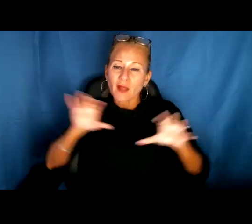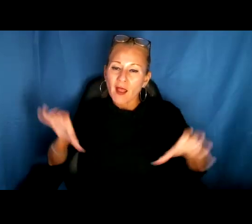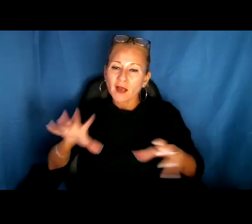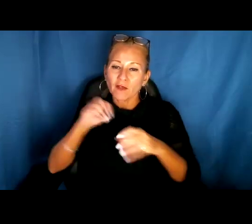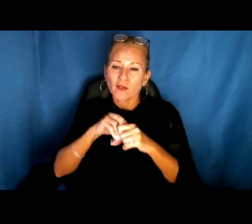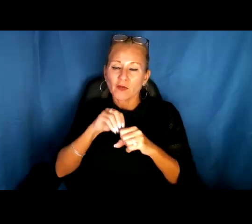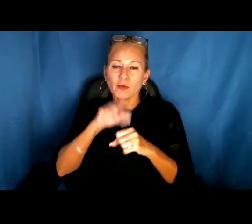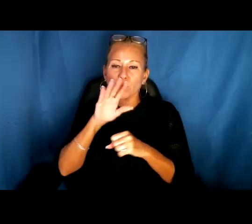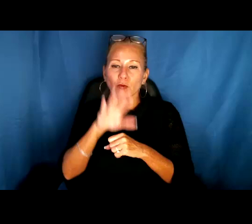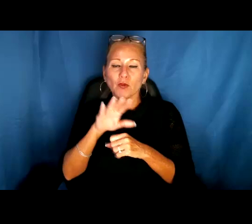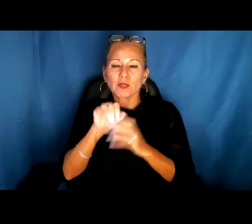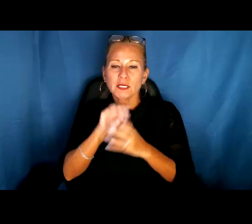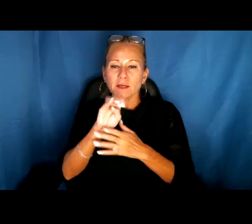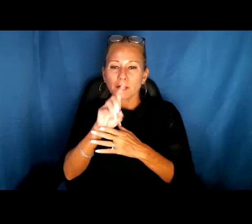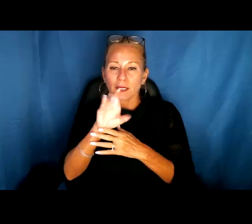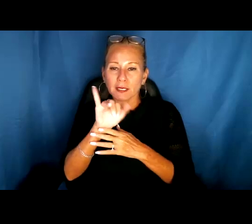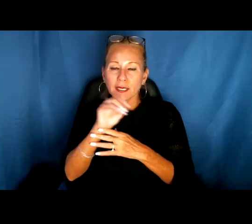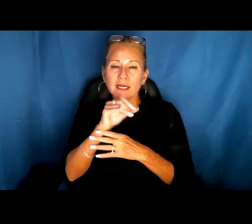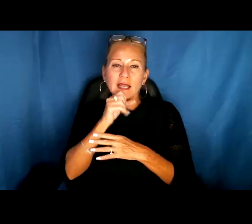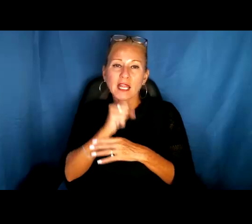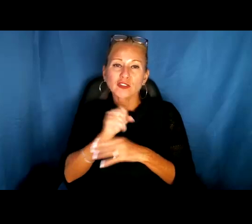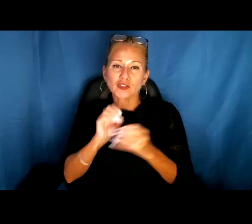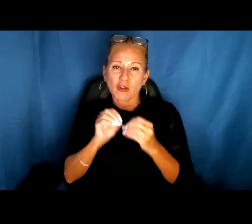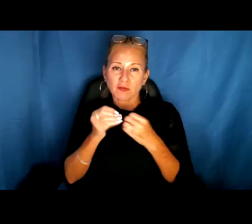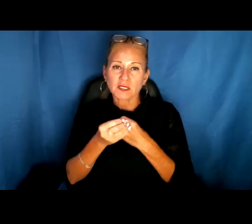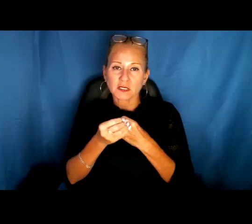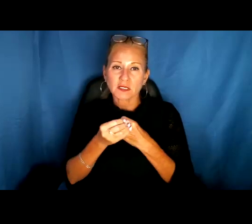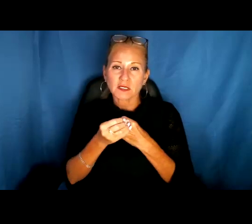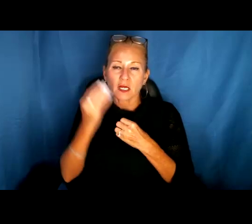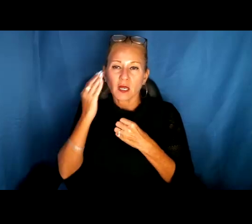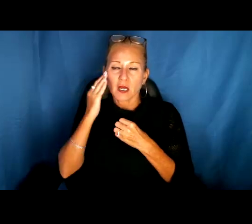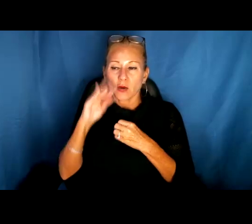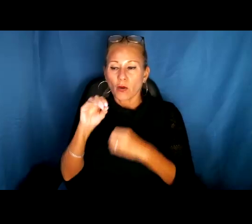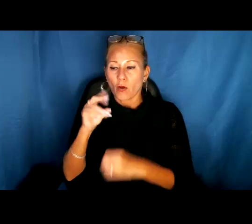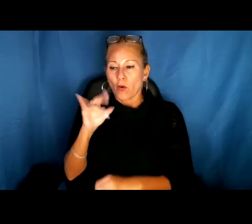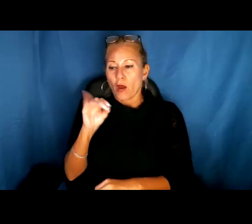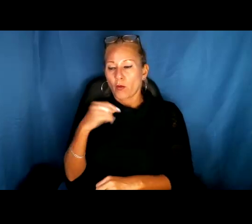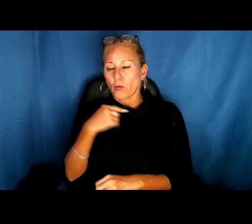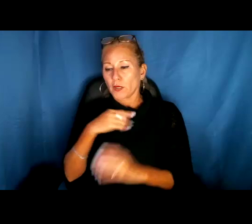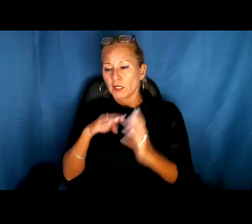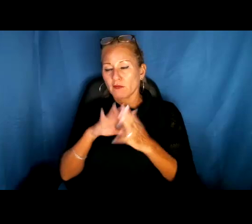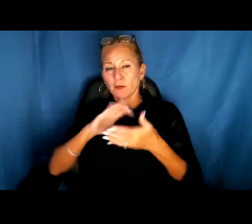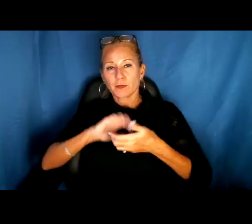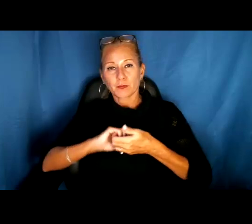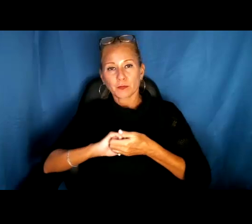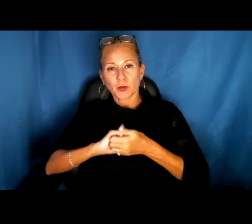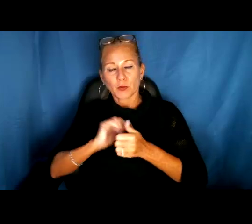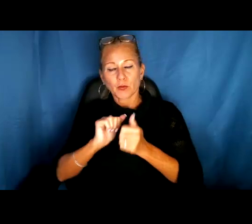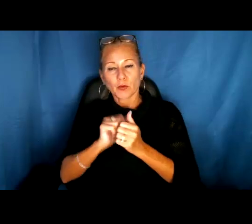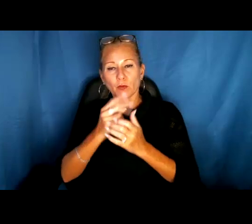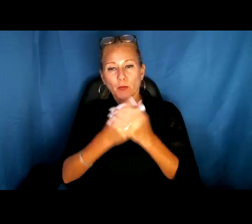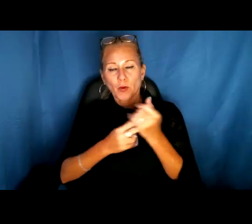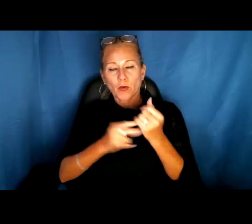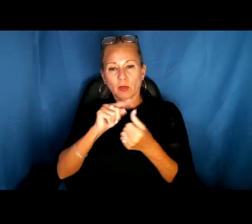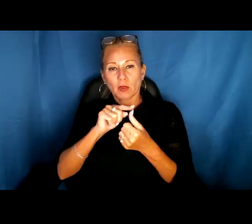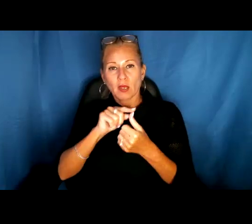your state Medicaid and aging offices. I know in Ohio, we have developed partnerships with both our